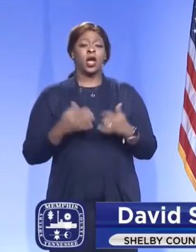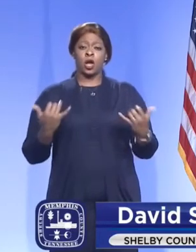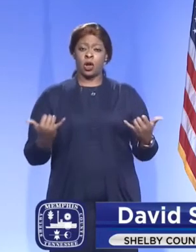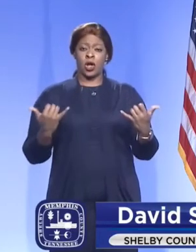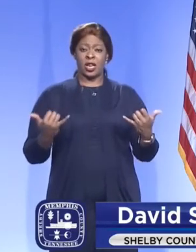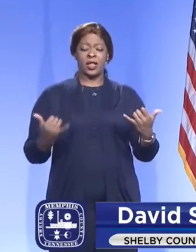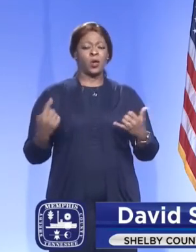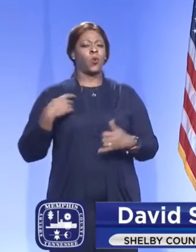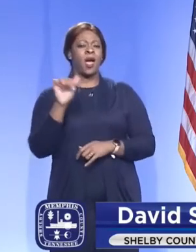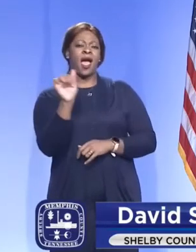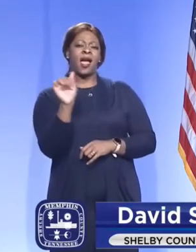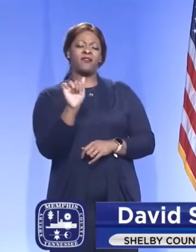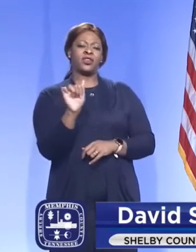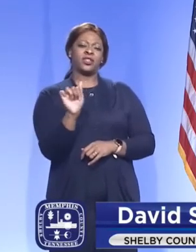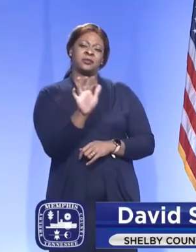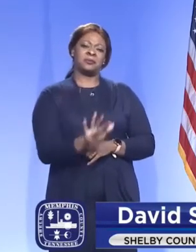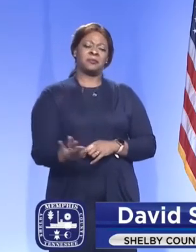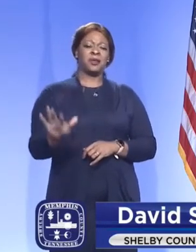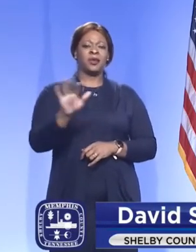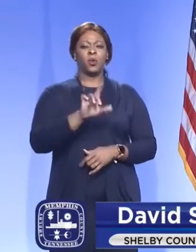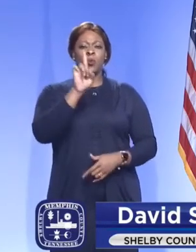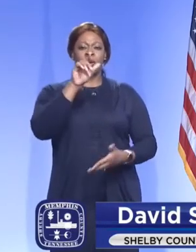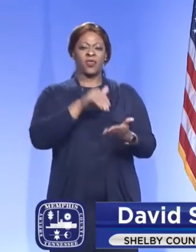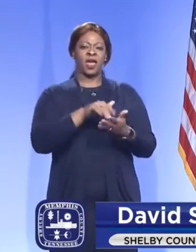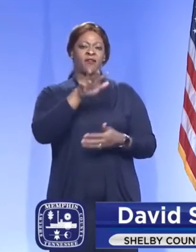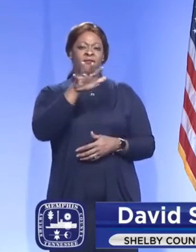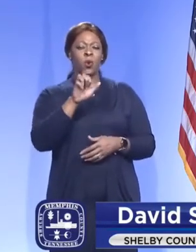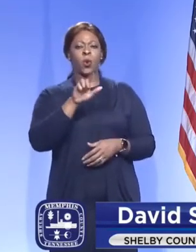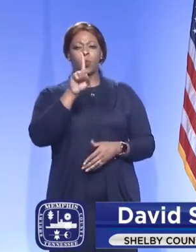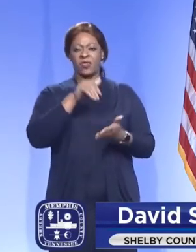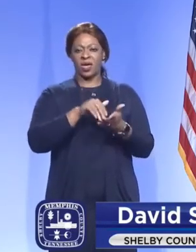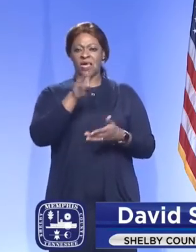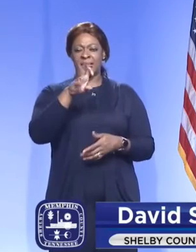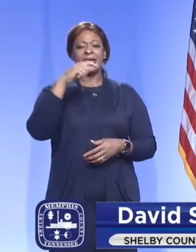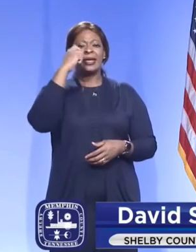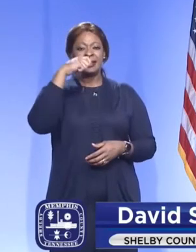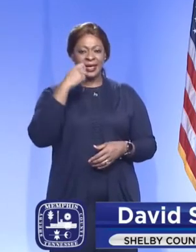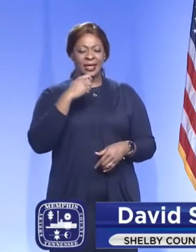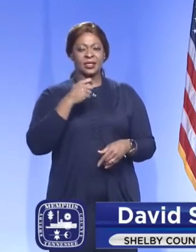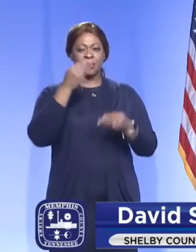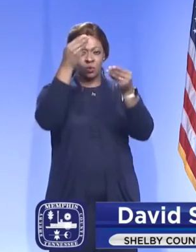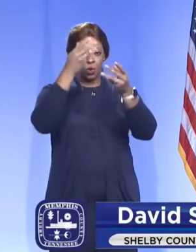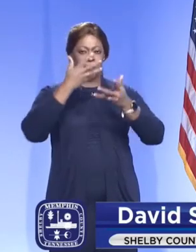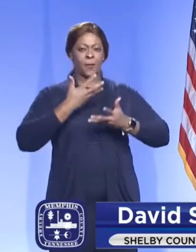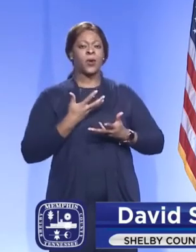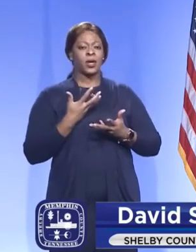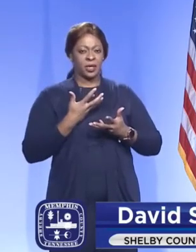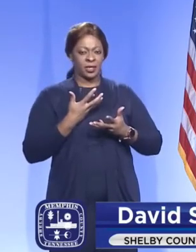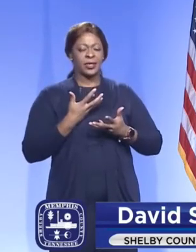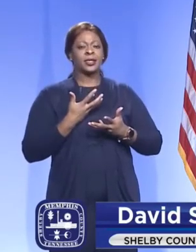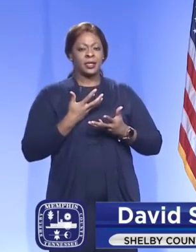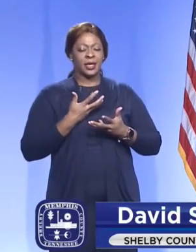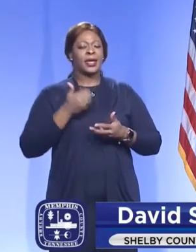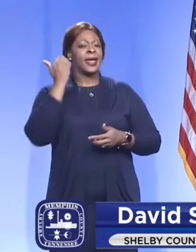of lower case count, possibly creating a false impression that things are going better than they really are?